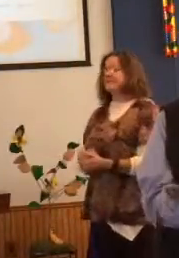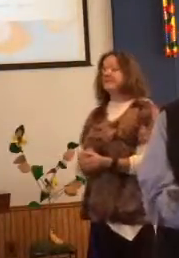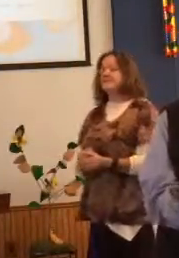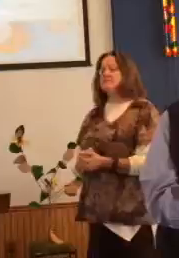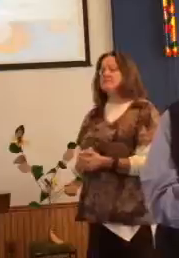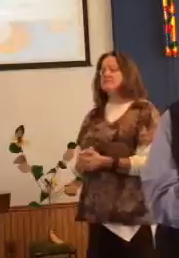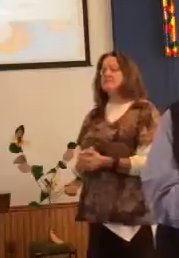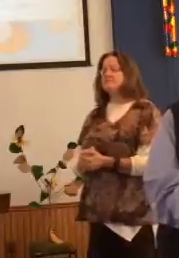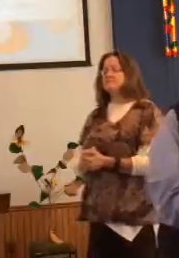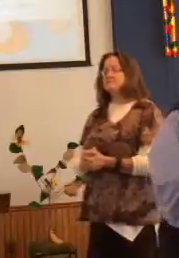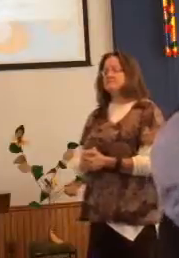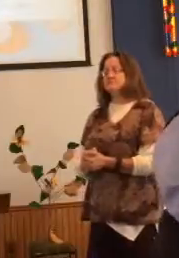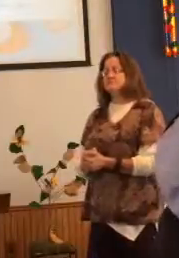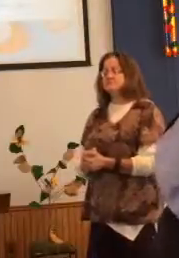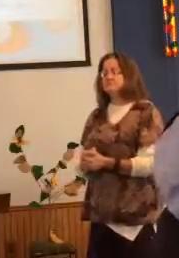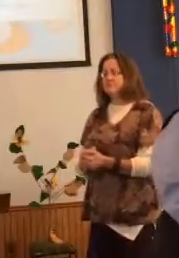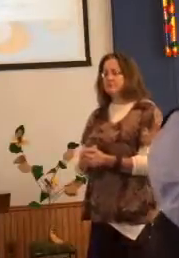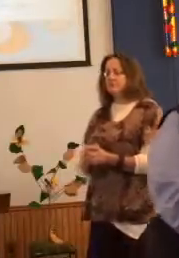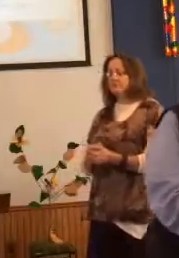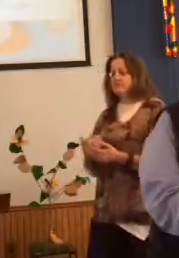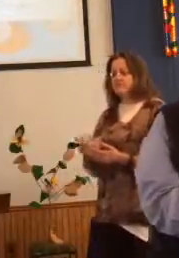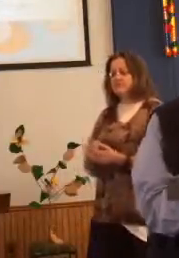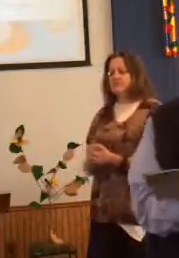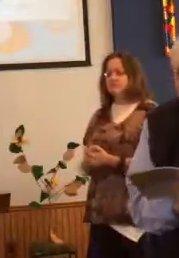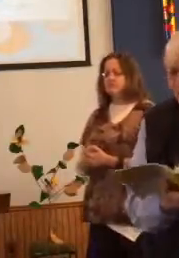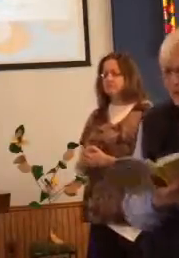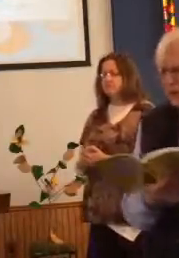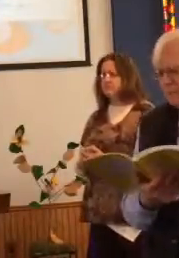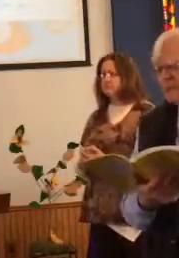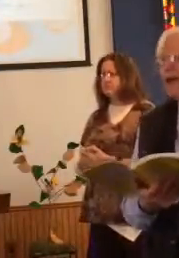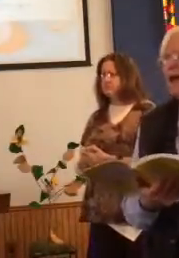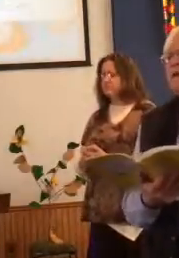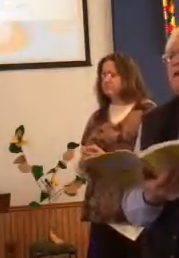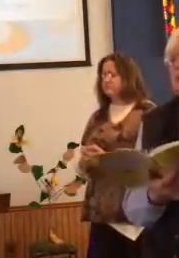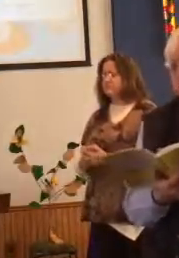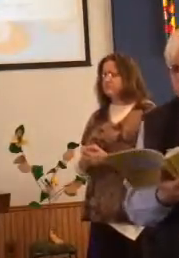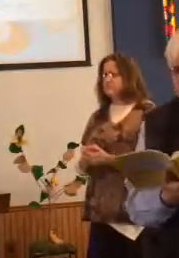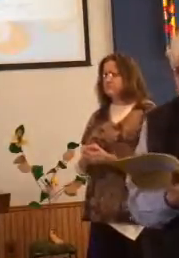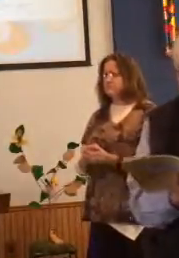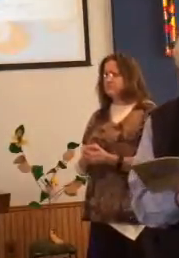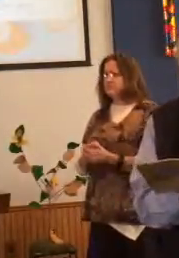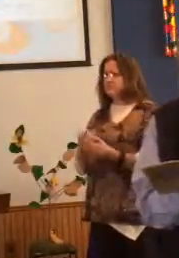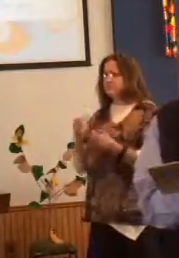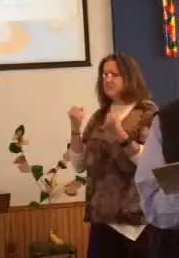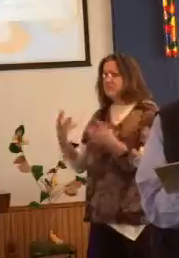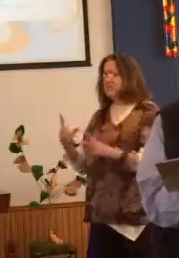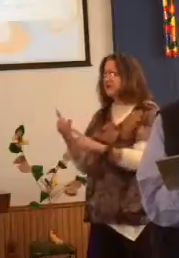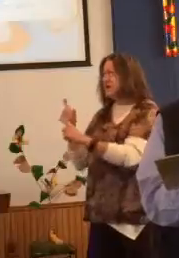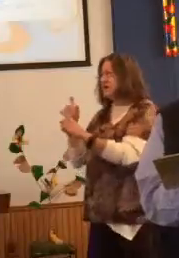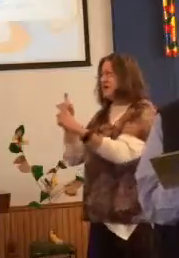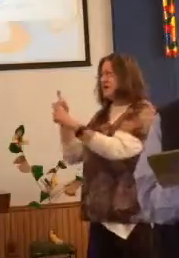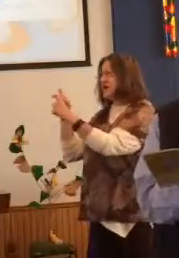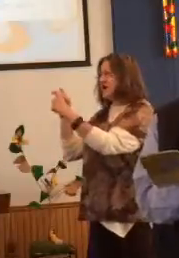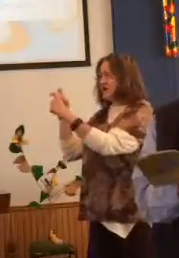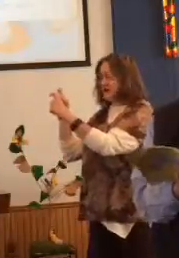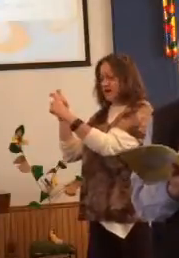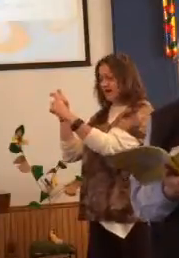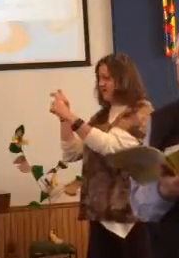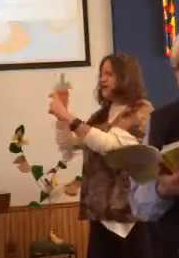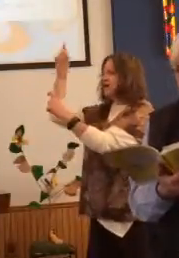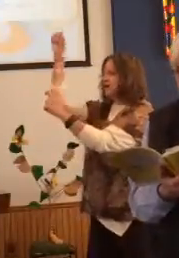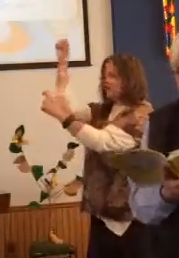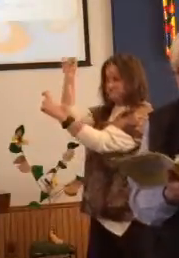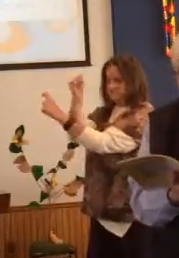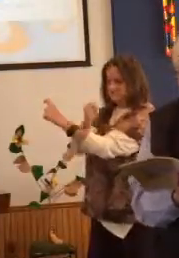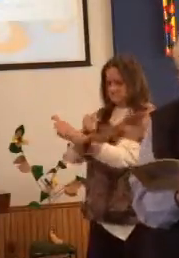But some were shocked and even stopped climbing to hear him better. One of